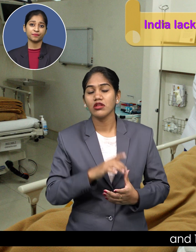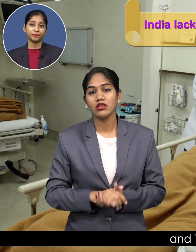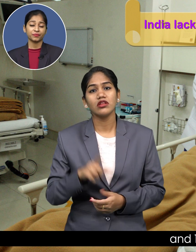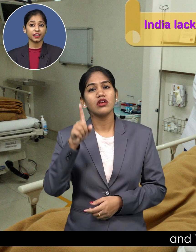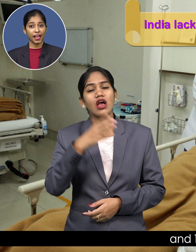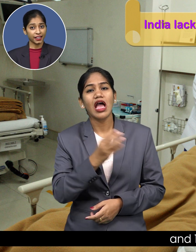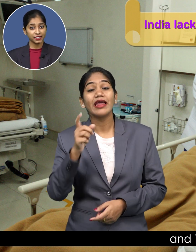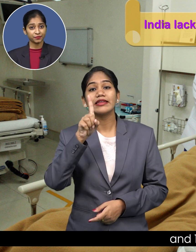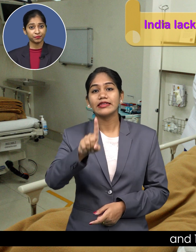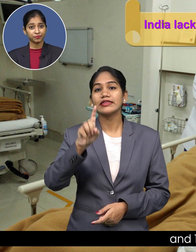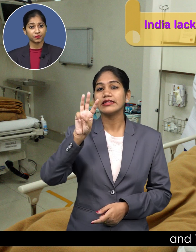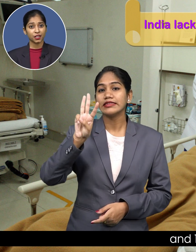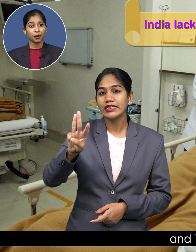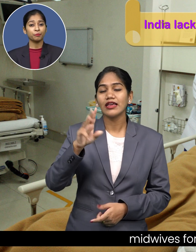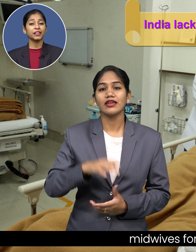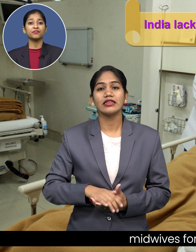nurses and